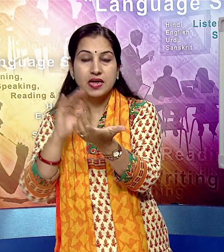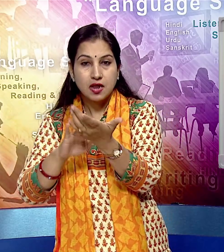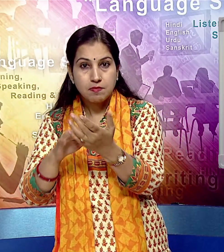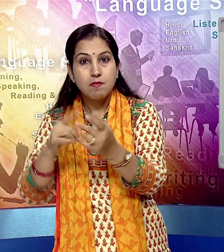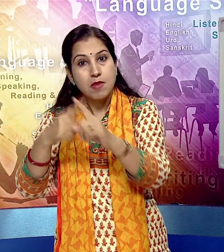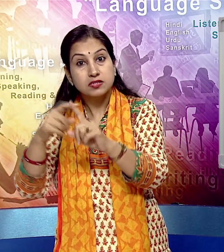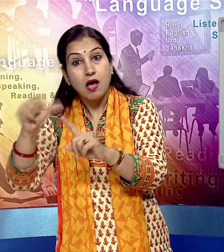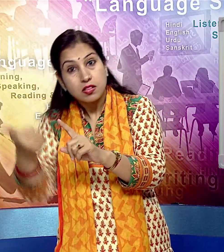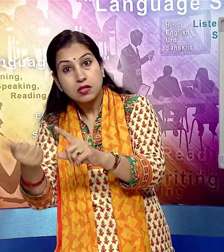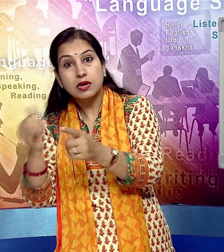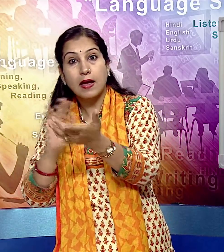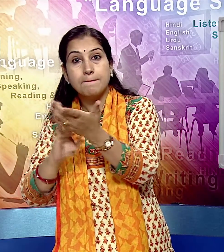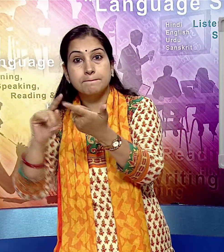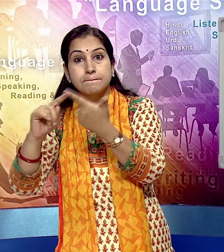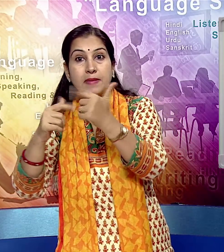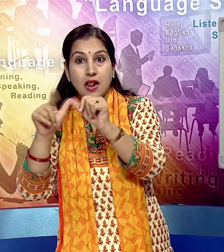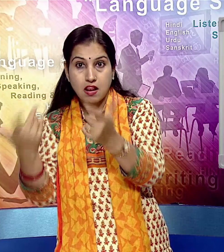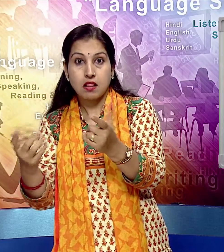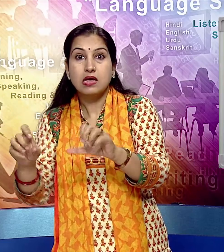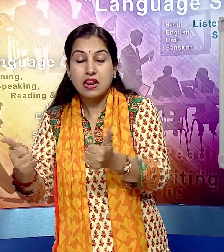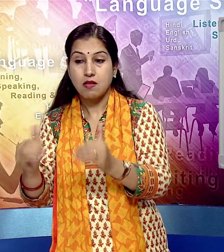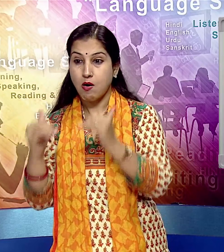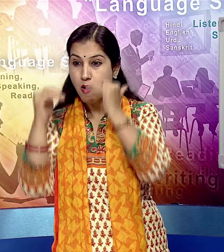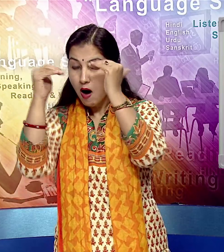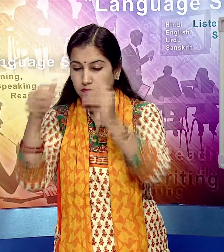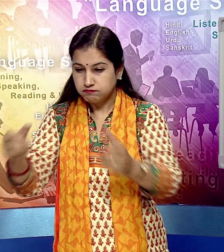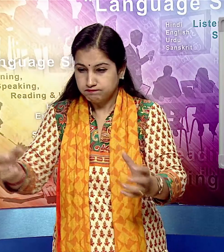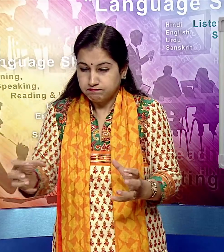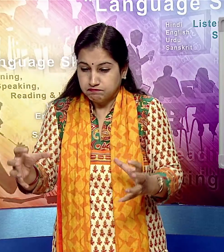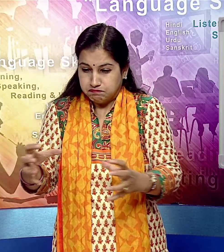which can withstand high pressure.